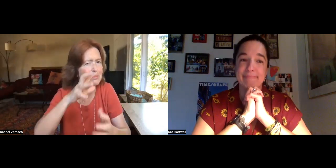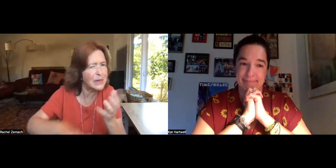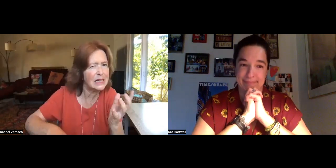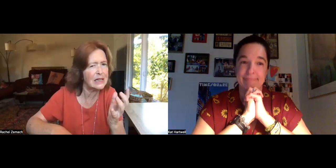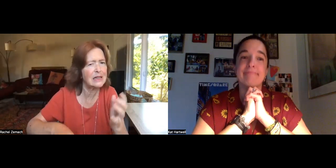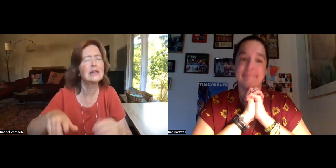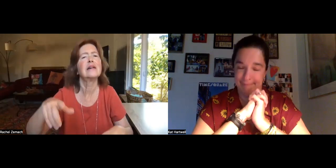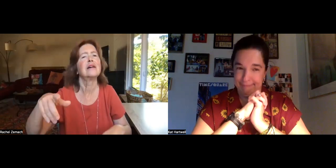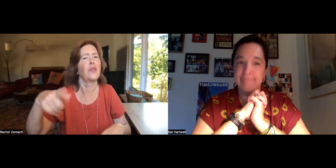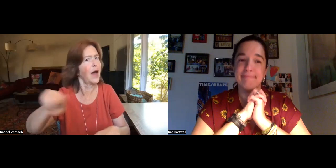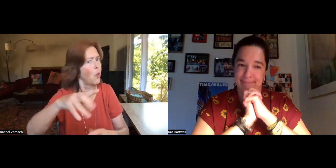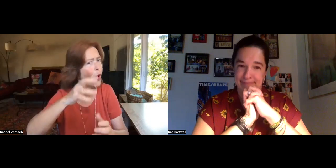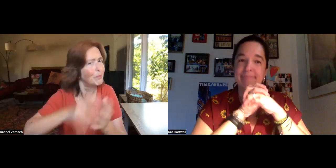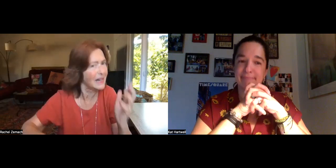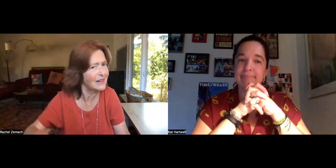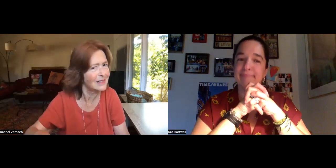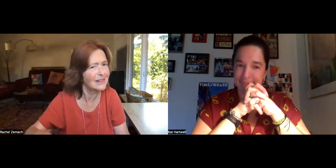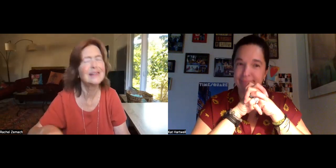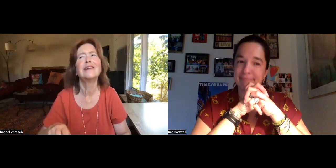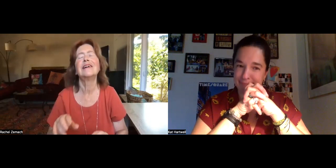me. Or me.